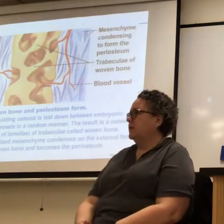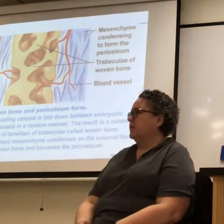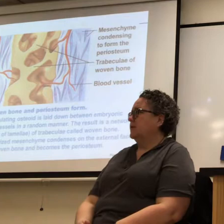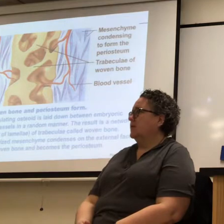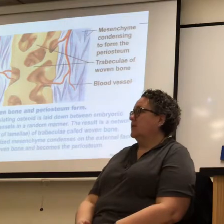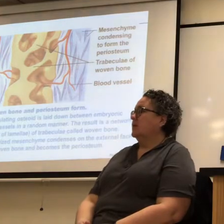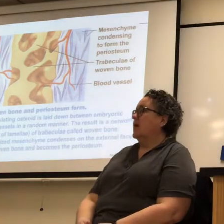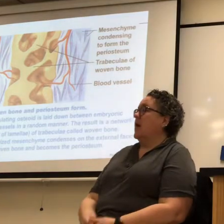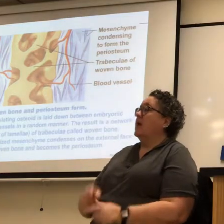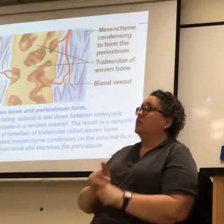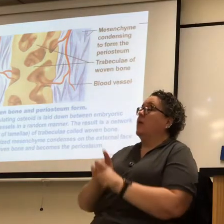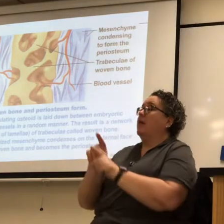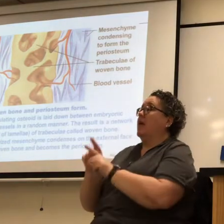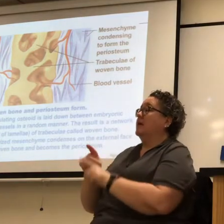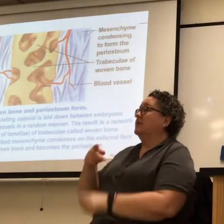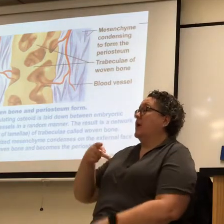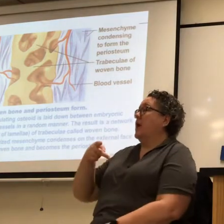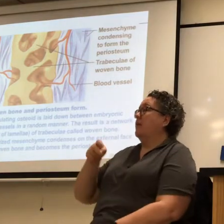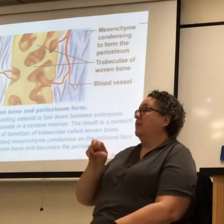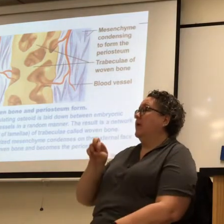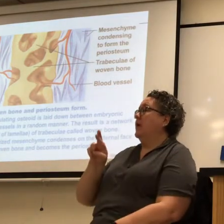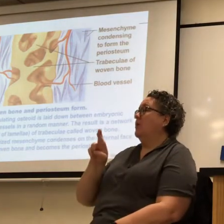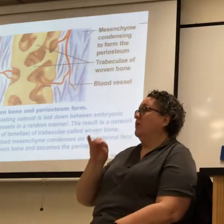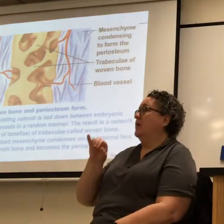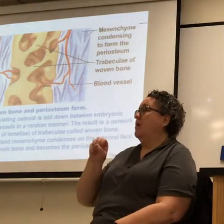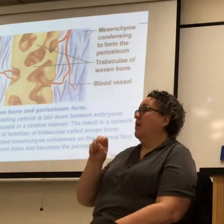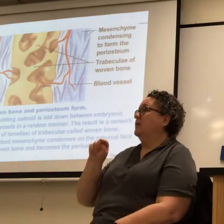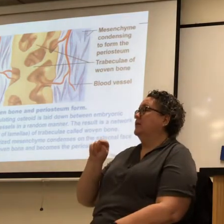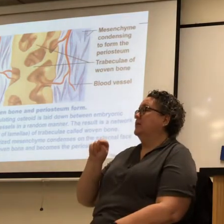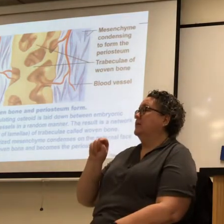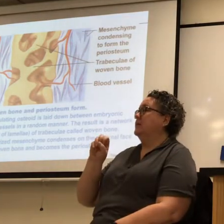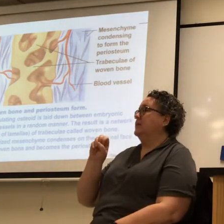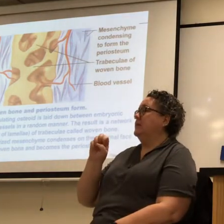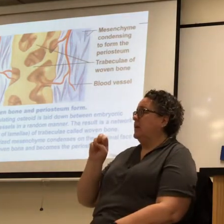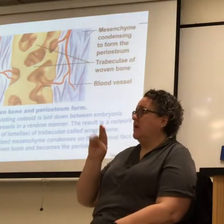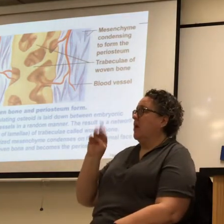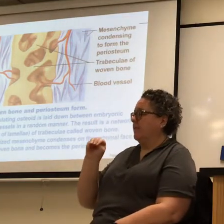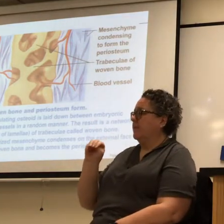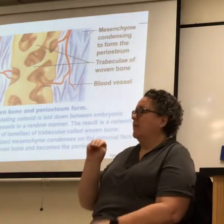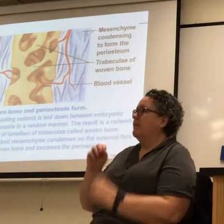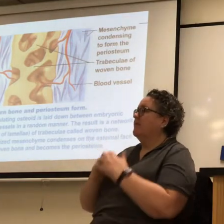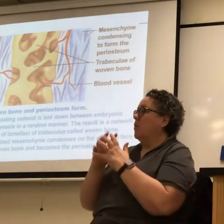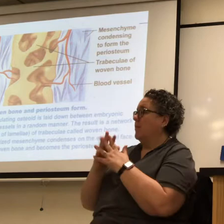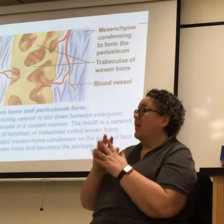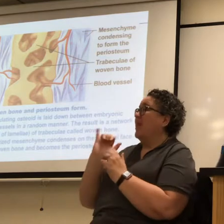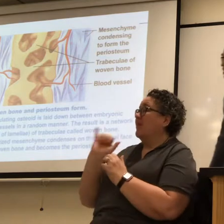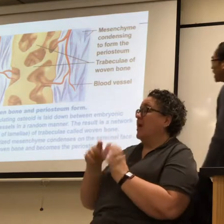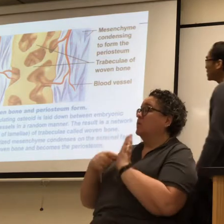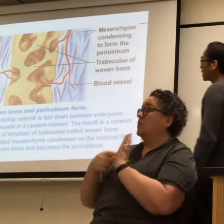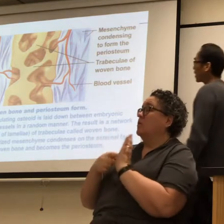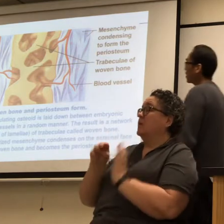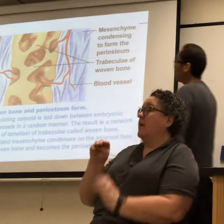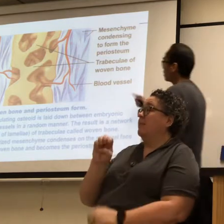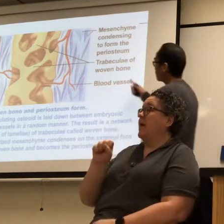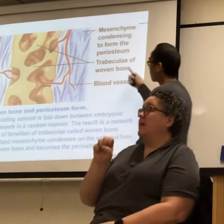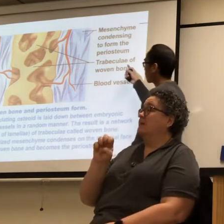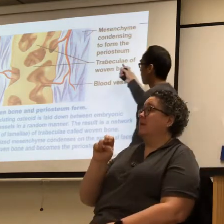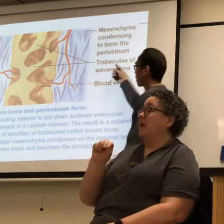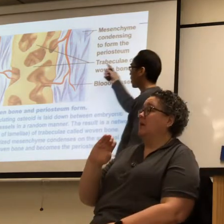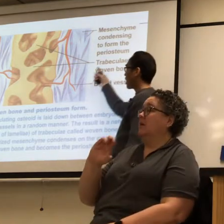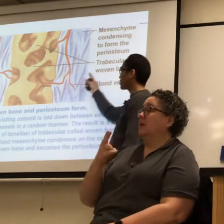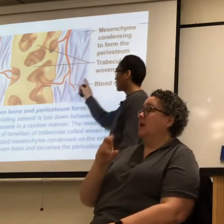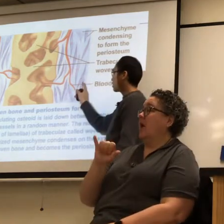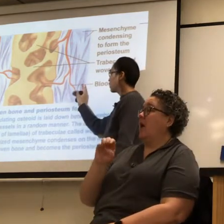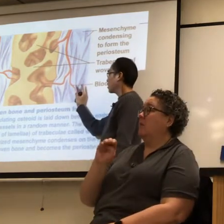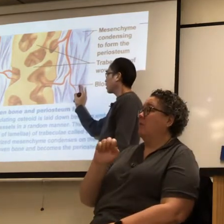As well as periosteum form. So what it shows you is the mesenchymal cells are condensing to form